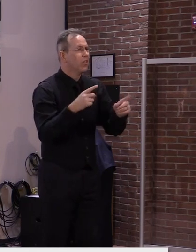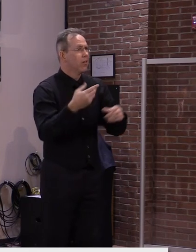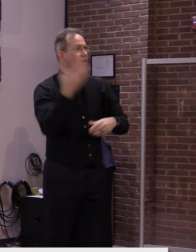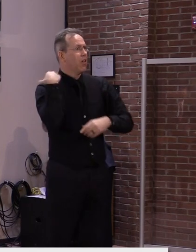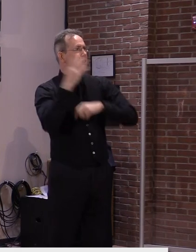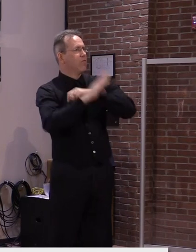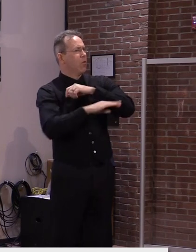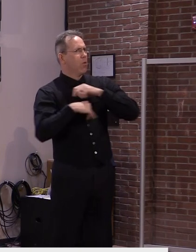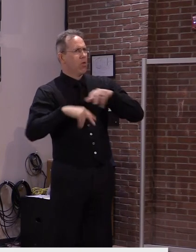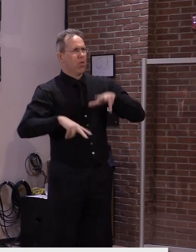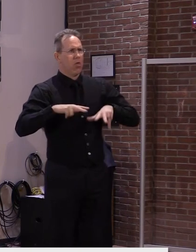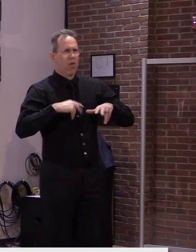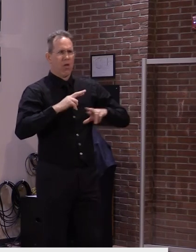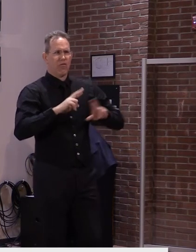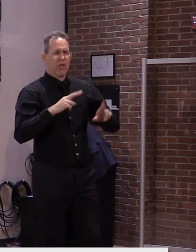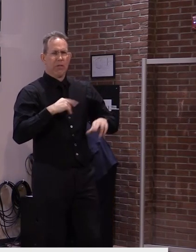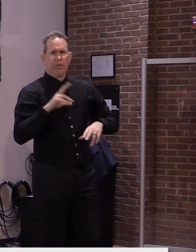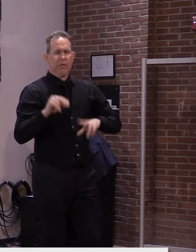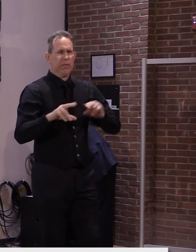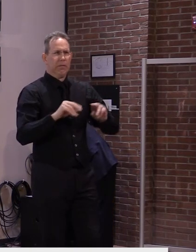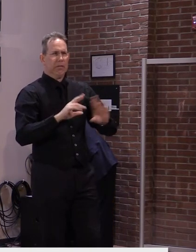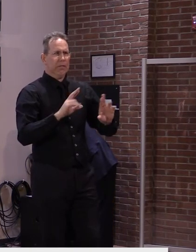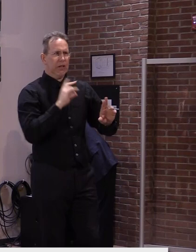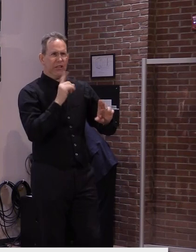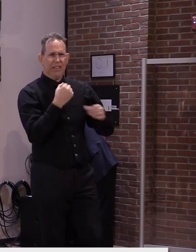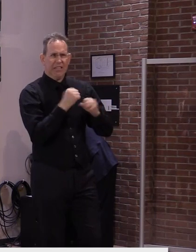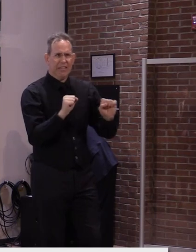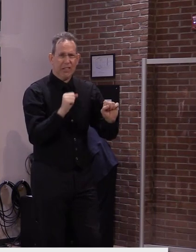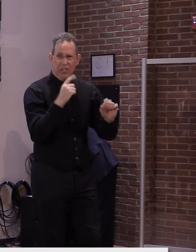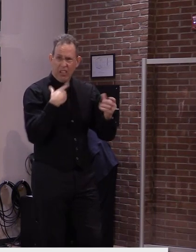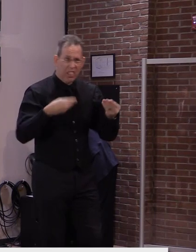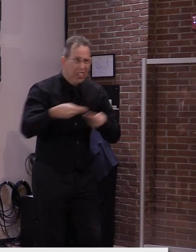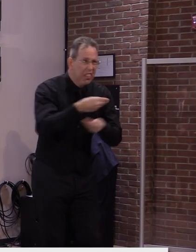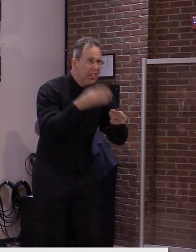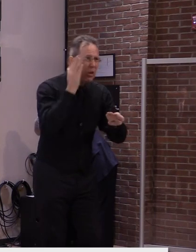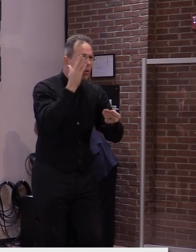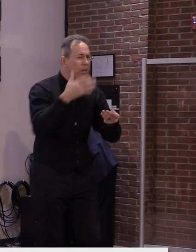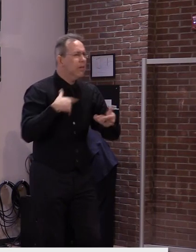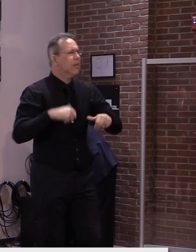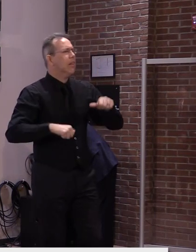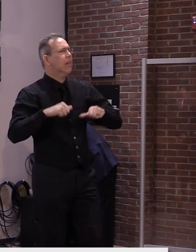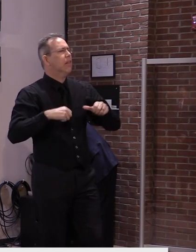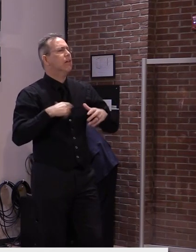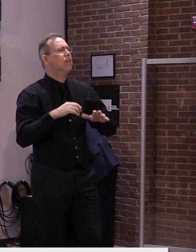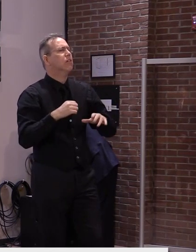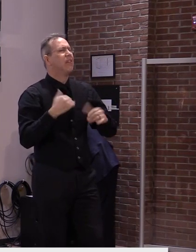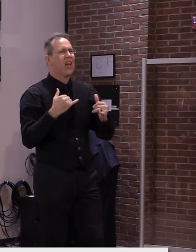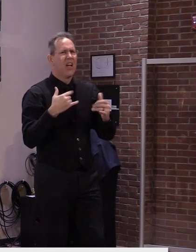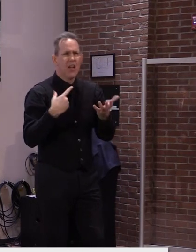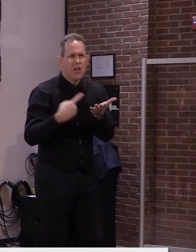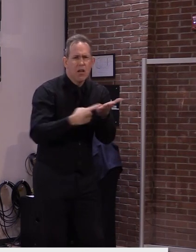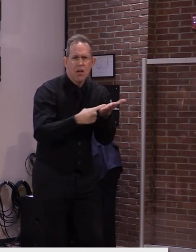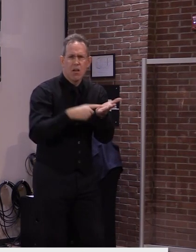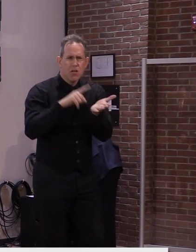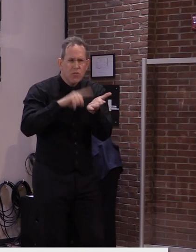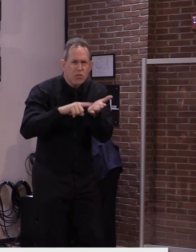to operate schools safely. We wanted to ensure schools could do that before moving on to more complex guidance